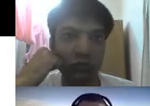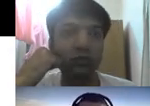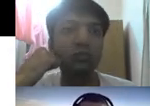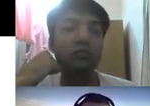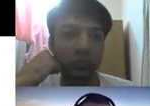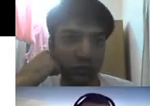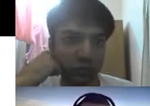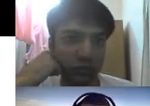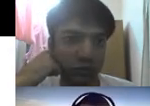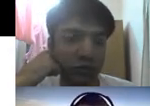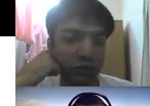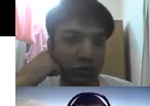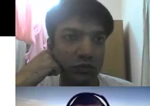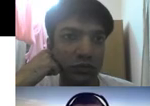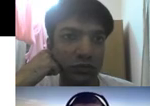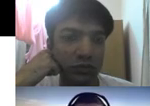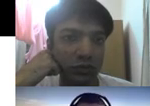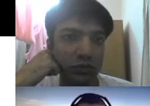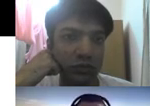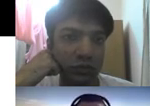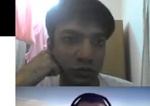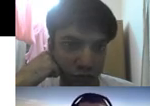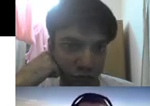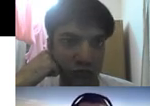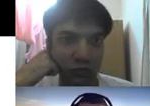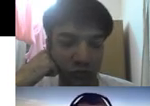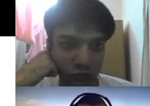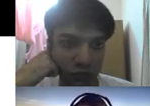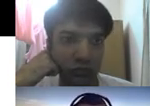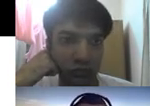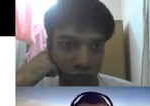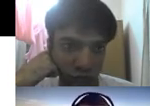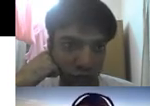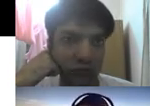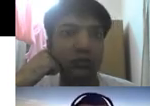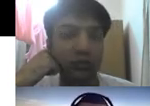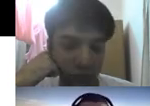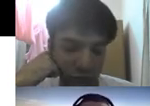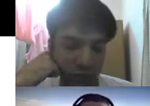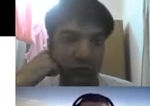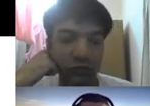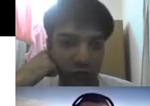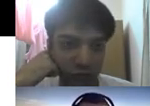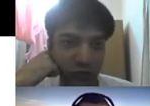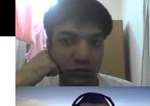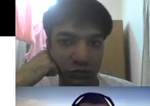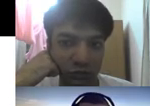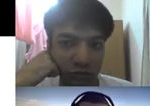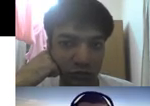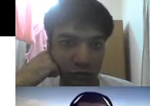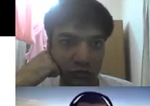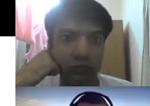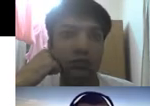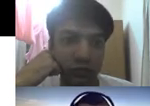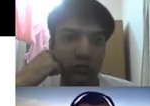generate. Some devices might generate it like as a lower or corrupted audio, but most just